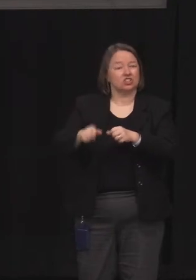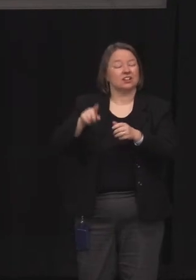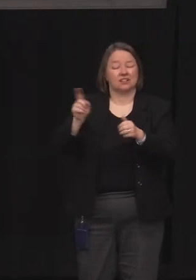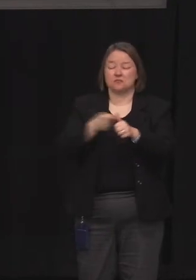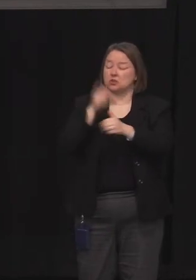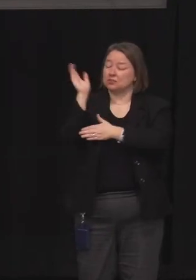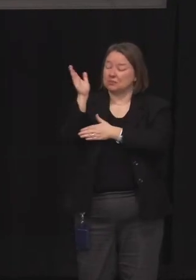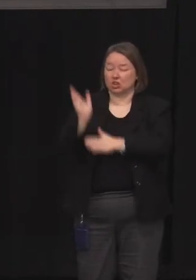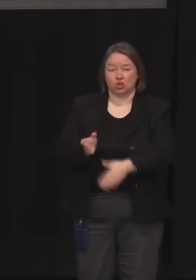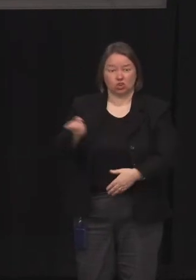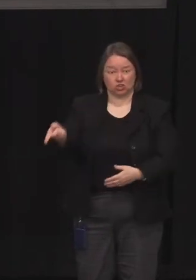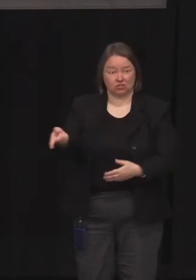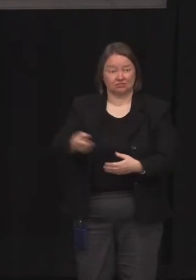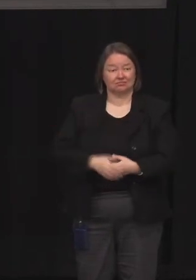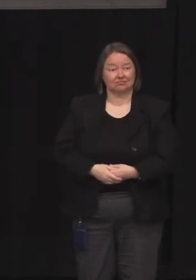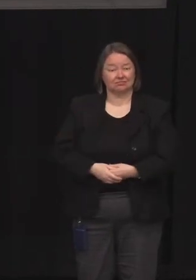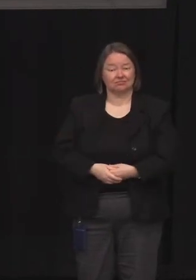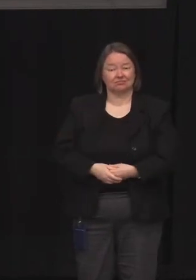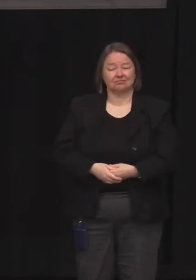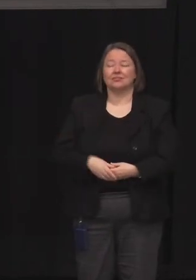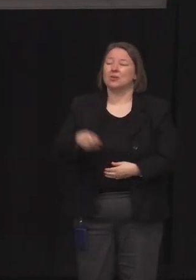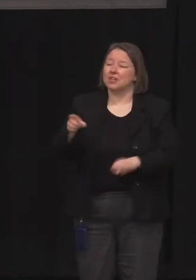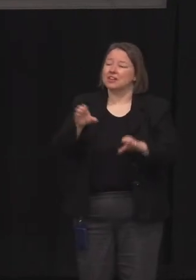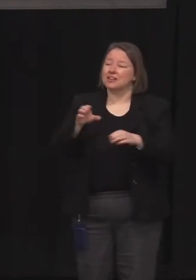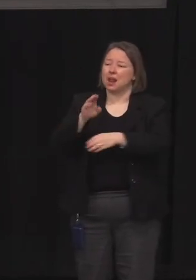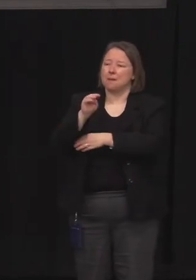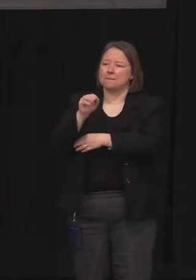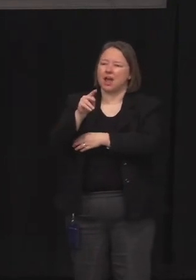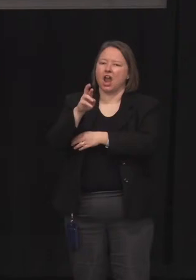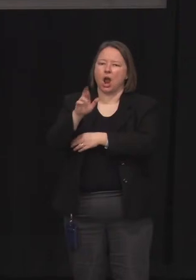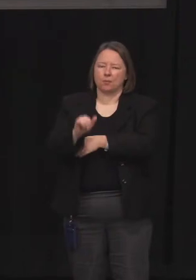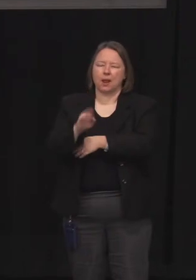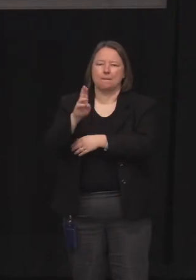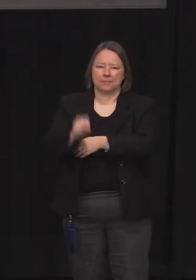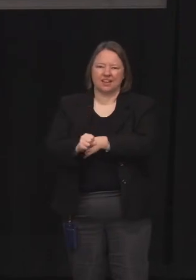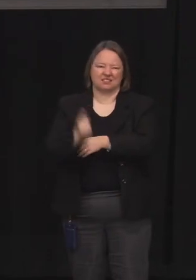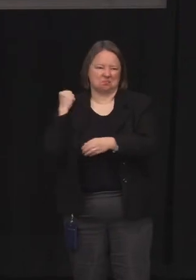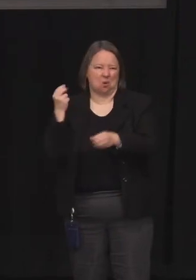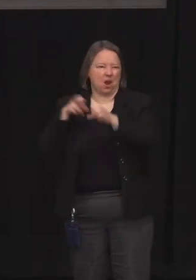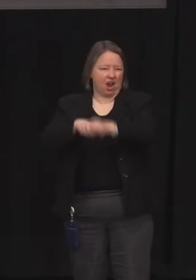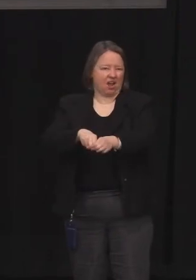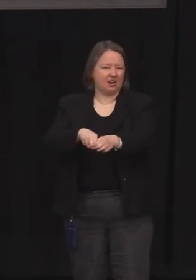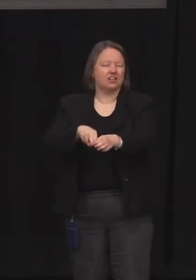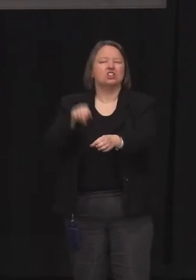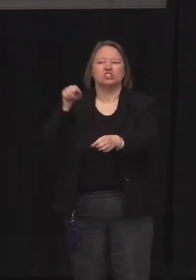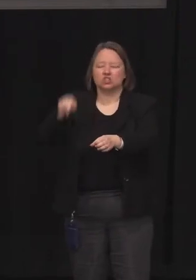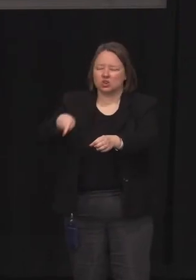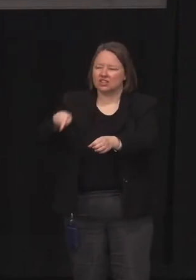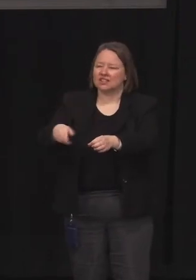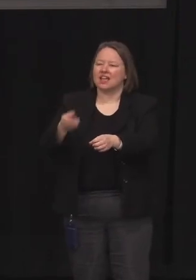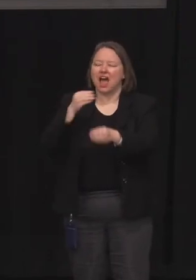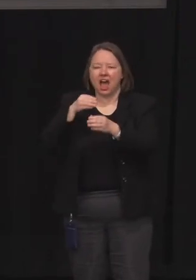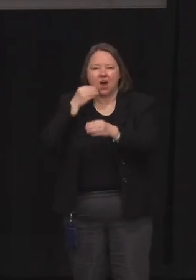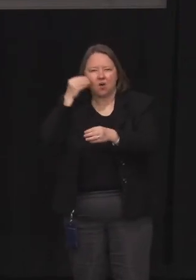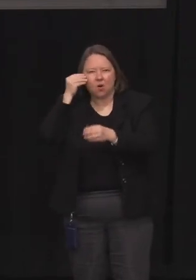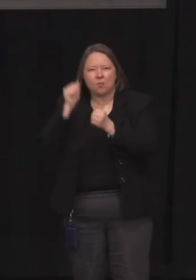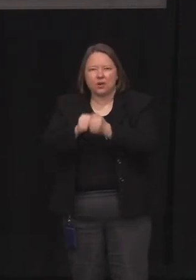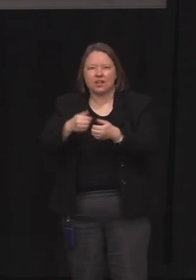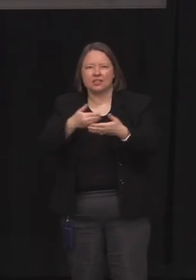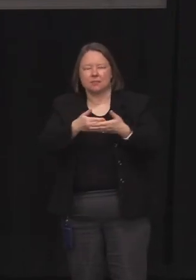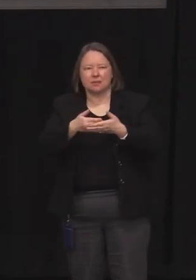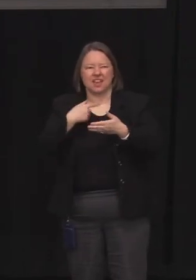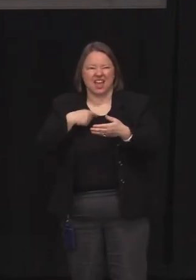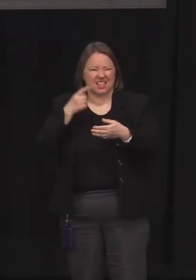speech. When they were doing the Montgomery bus boycott, one night she was at the house with the baby, and there was a